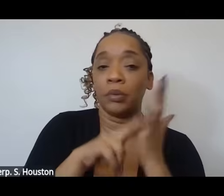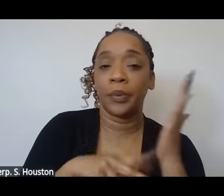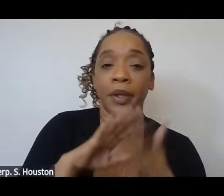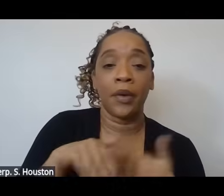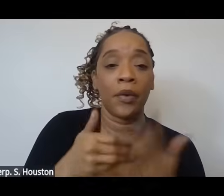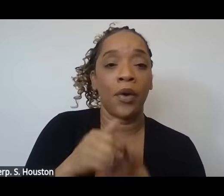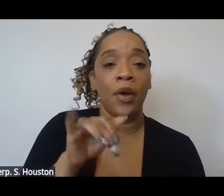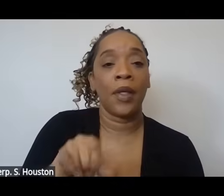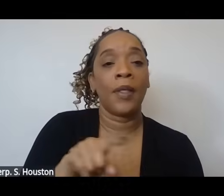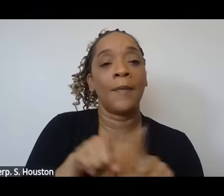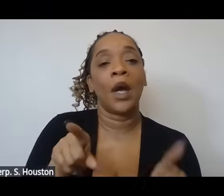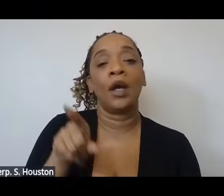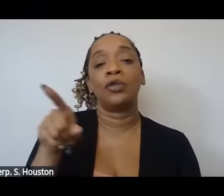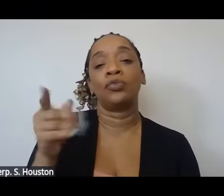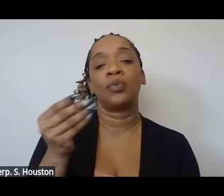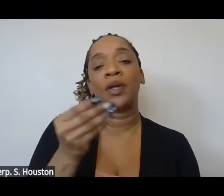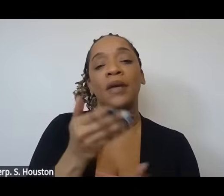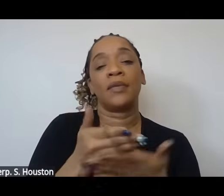pretty